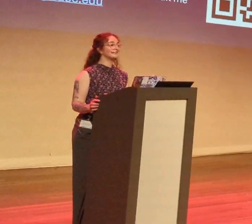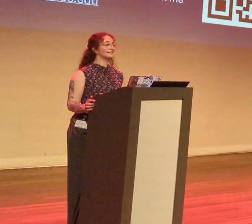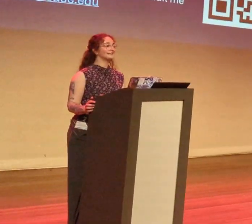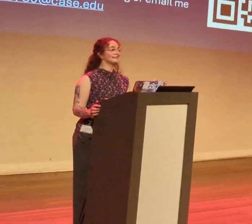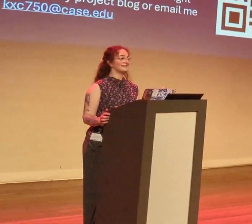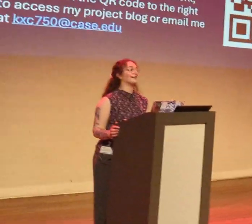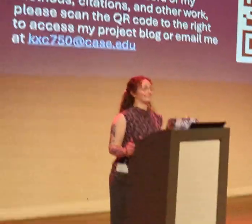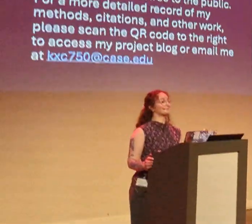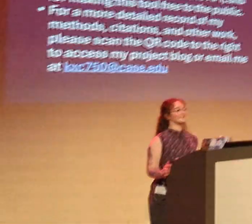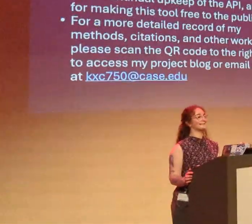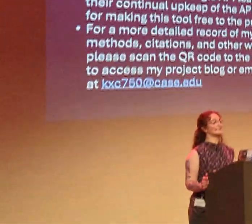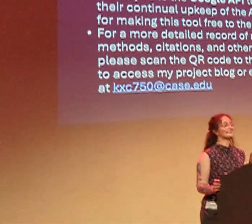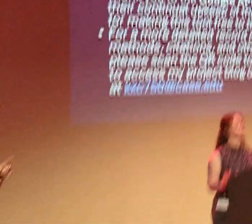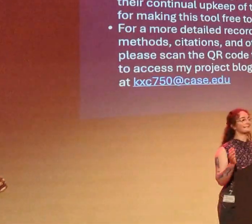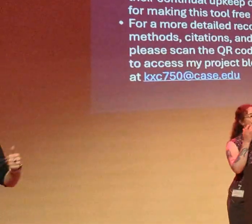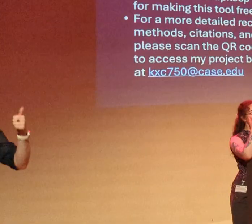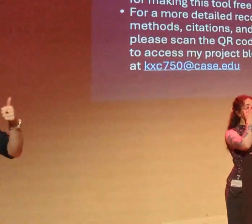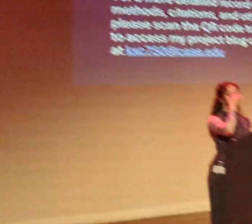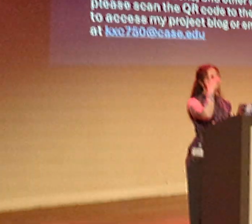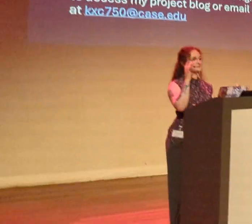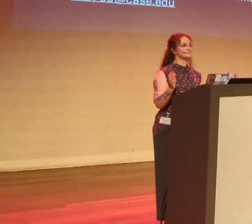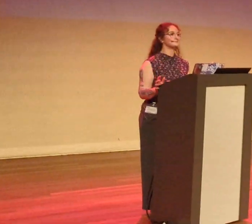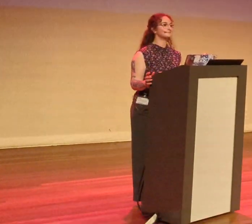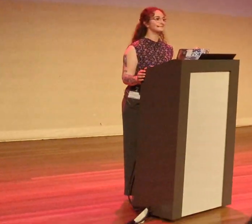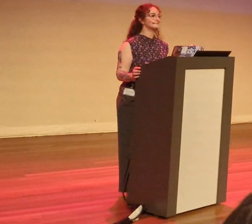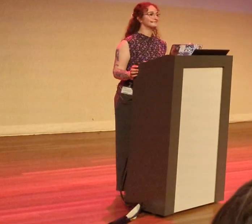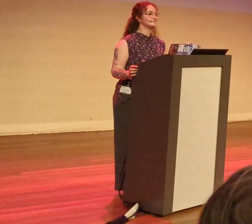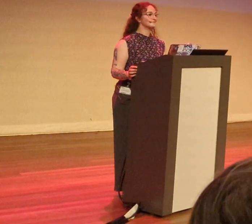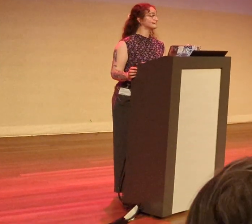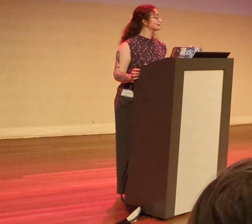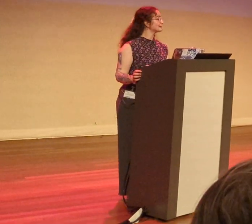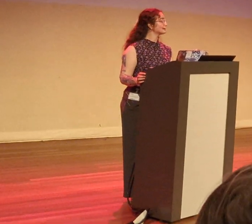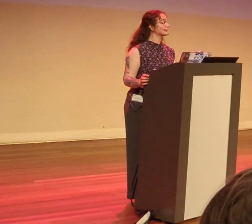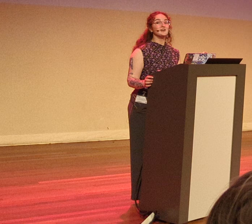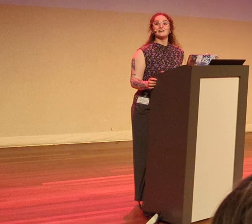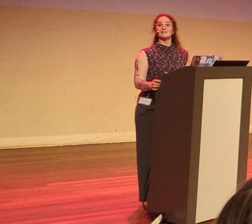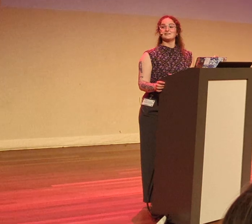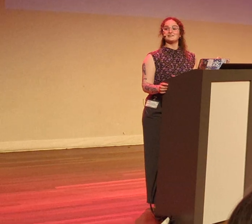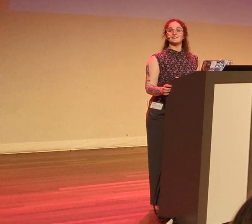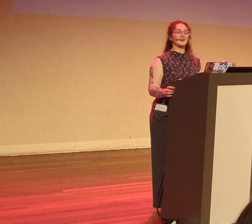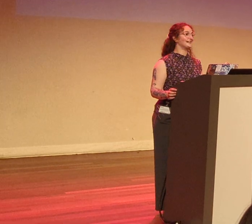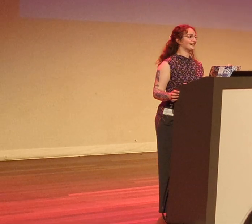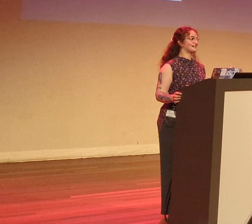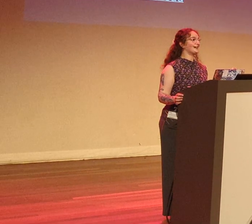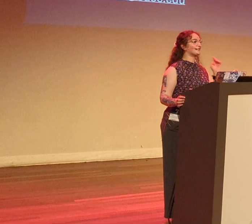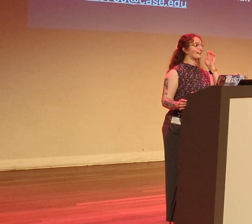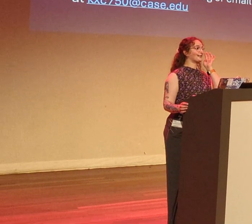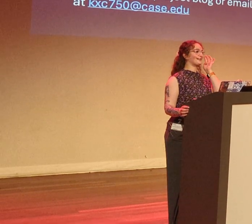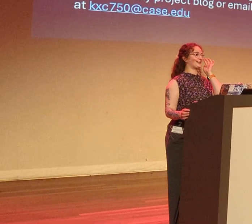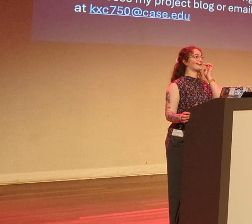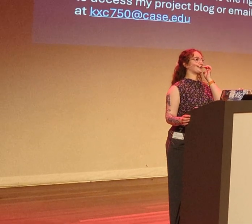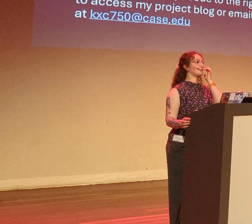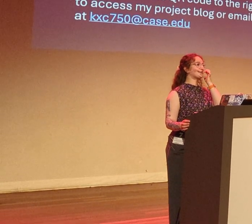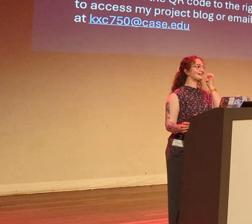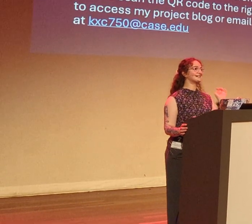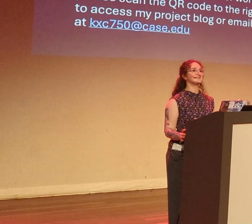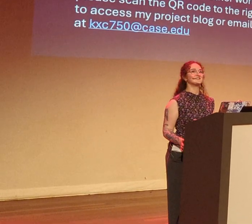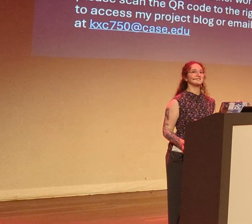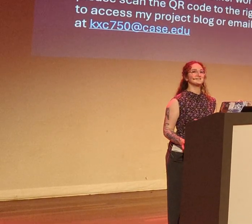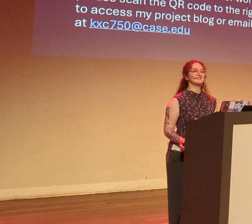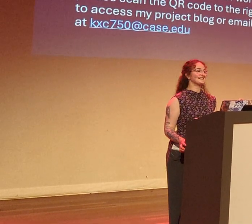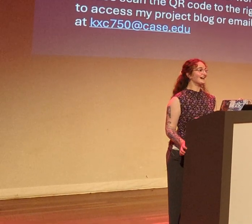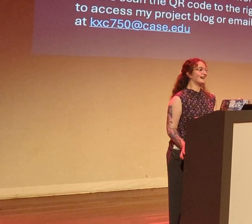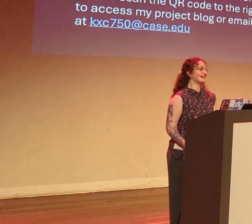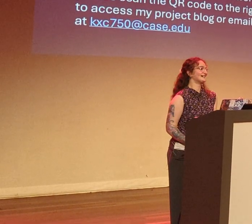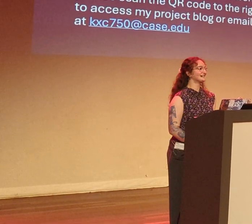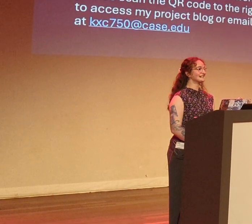So can you hear me? Yeah. Okay, I have. No. Yes. Yes, they have a microphone for you. Yeah, I was